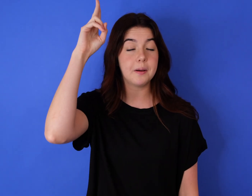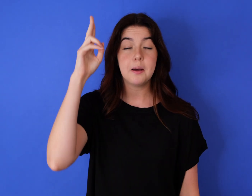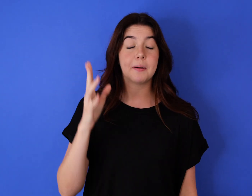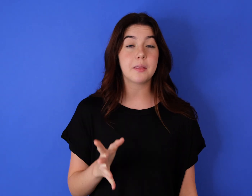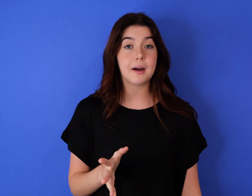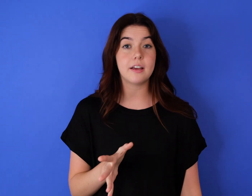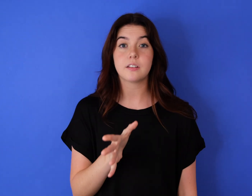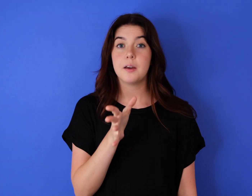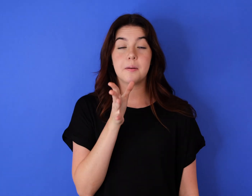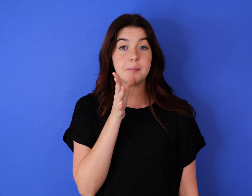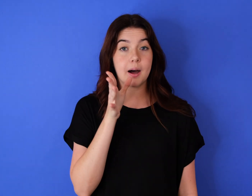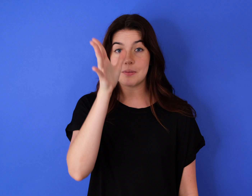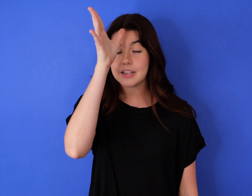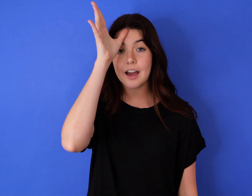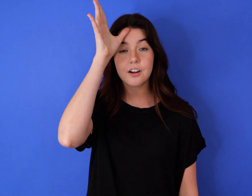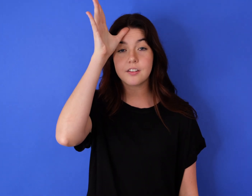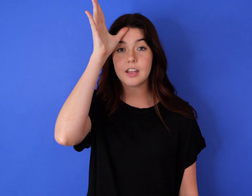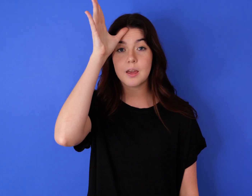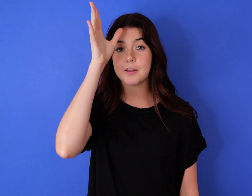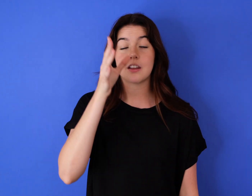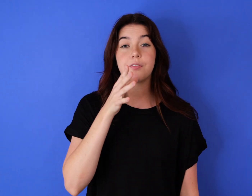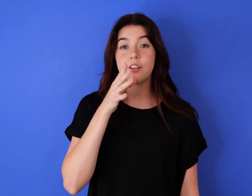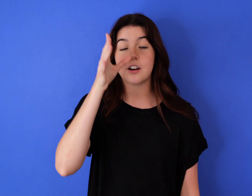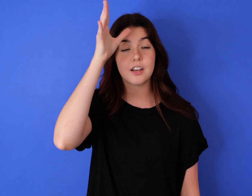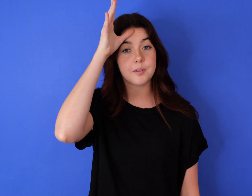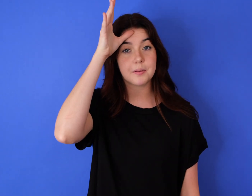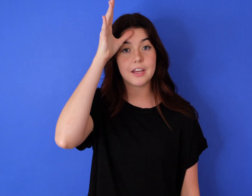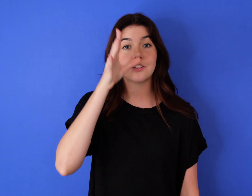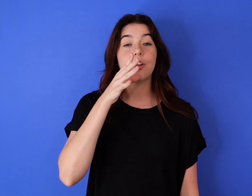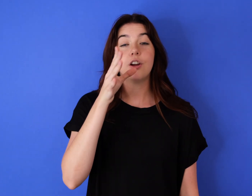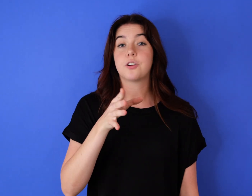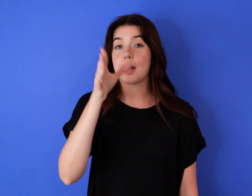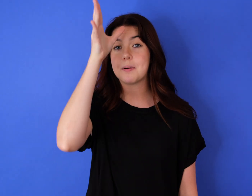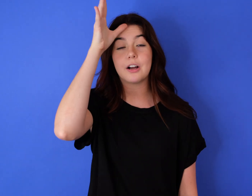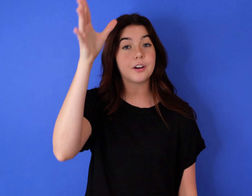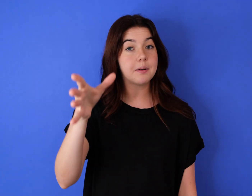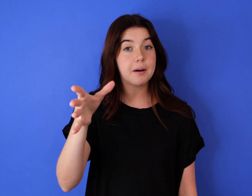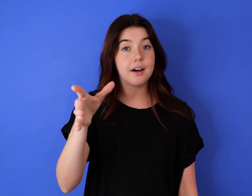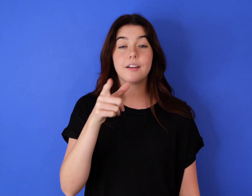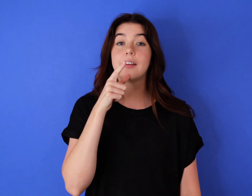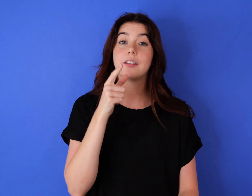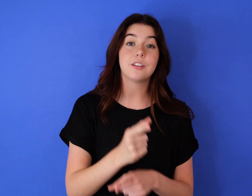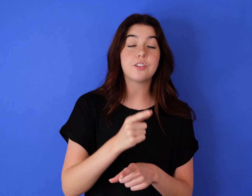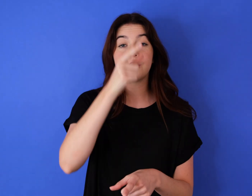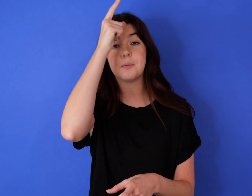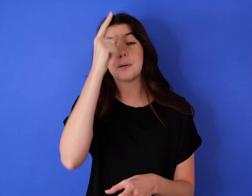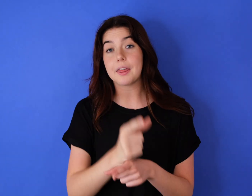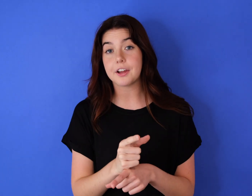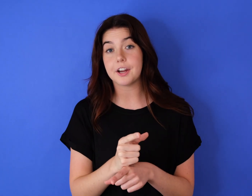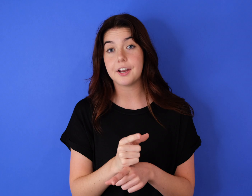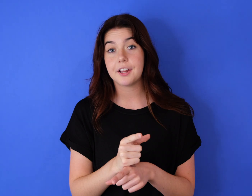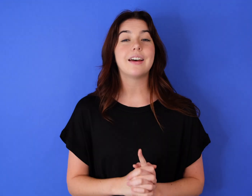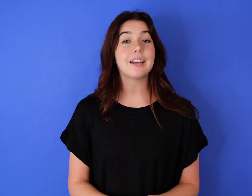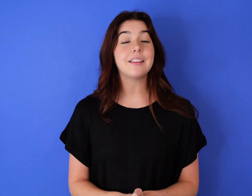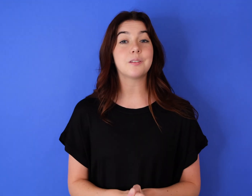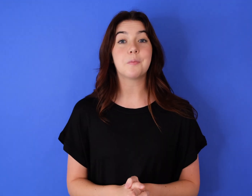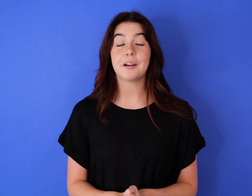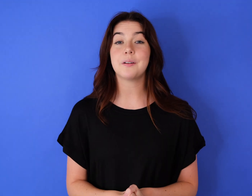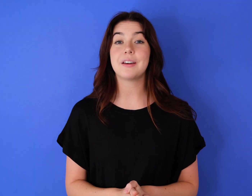but otherwise mom and dad are the same except for they're in a different place. Grandma and grandpa, sister and brother. A sign that's important with these